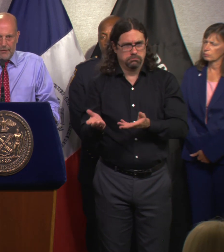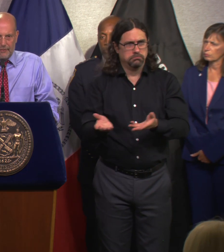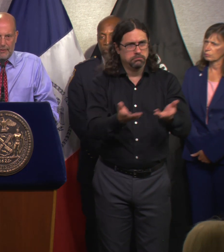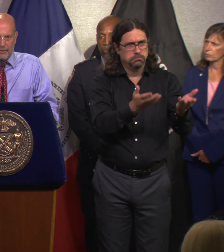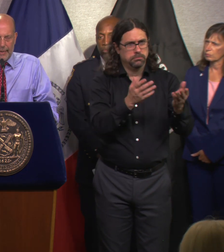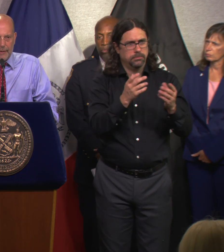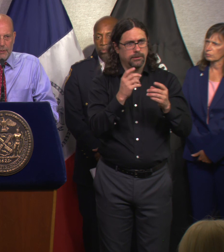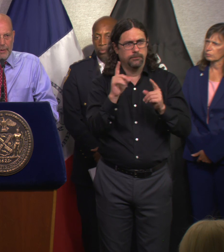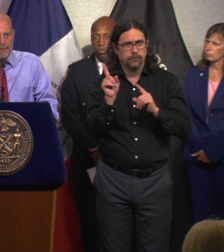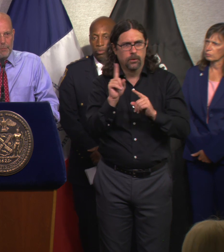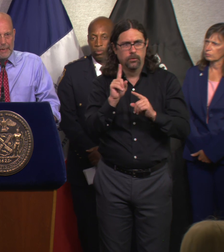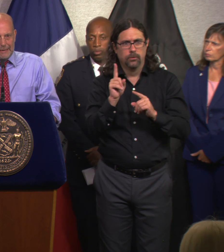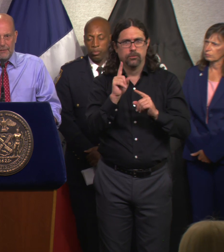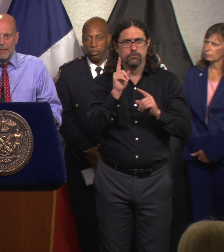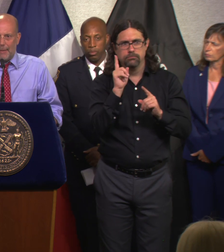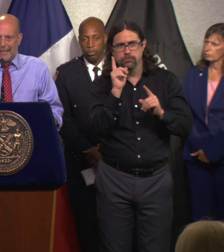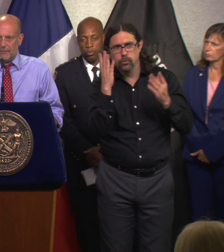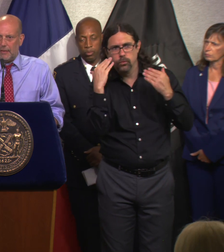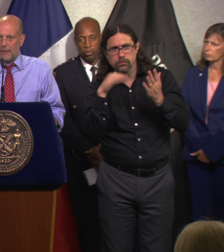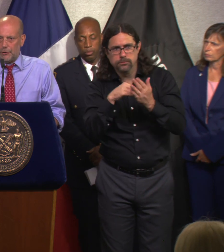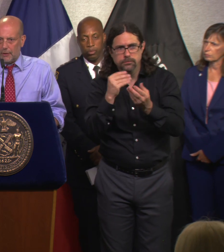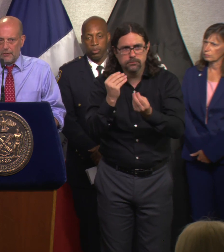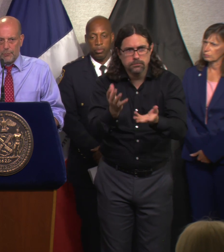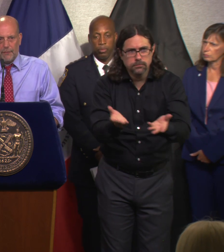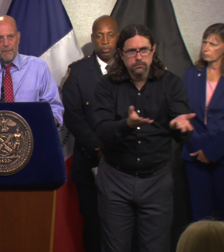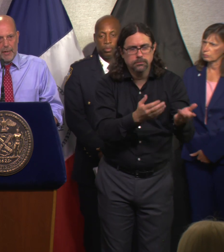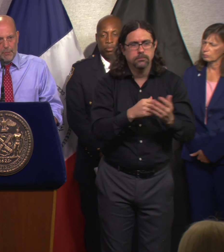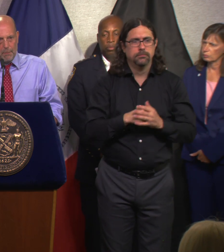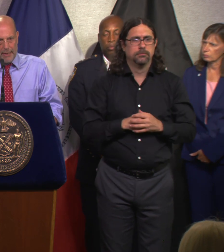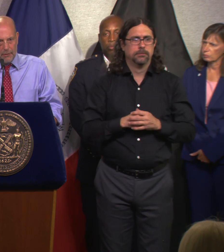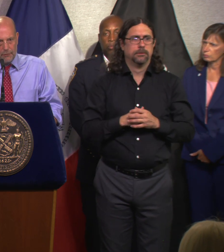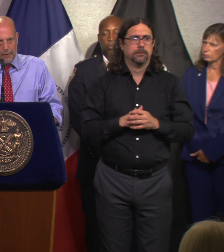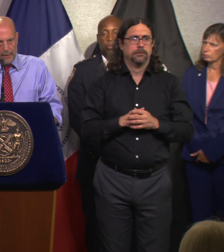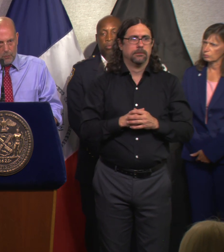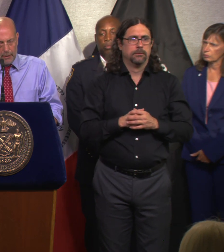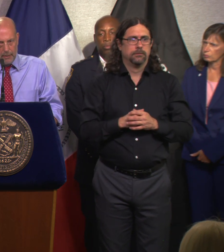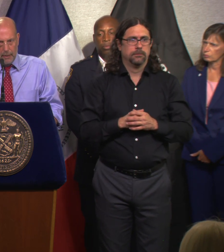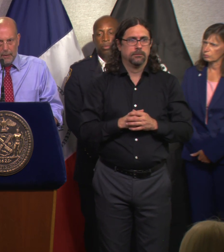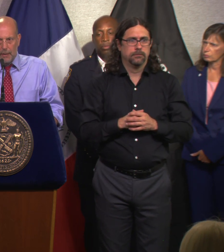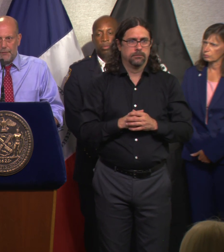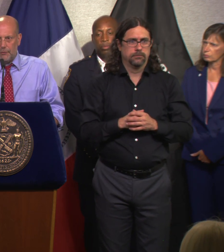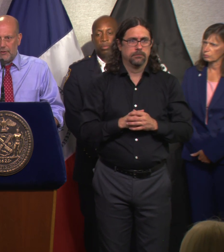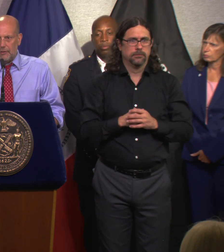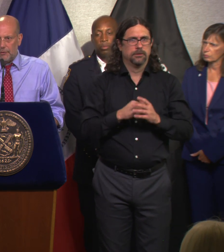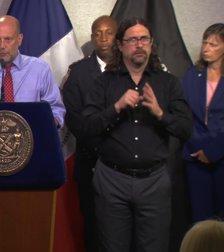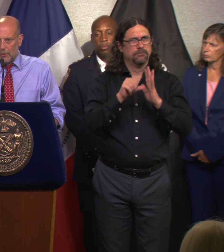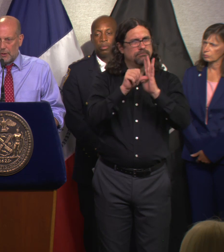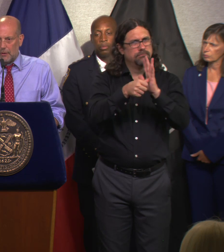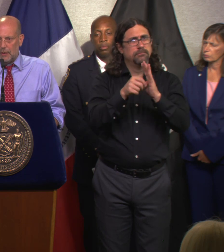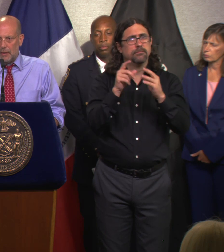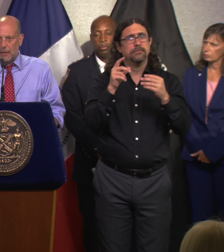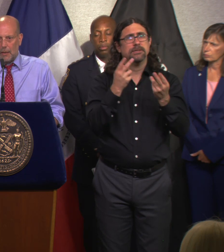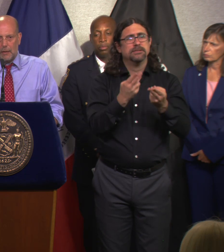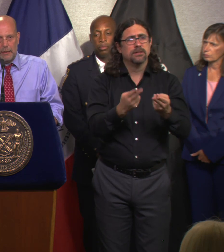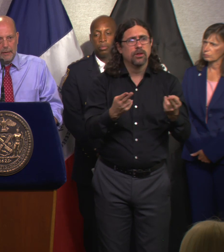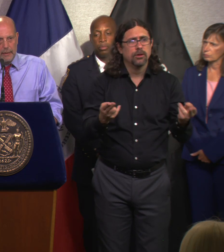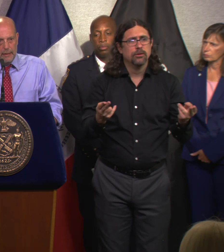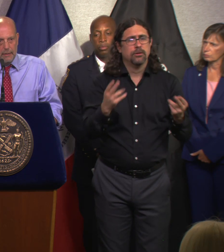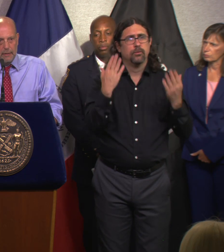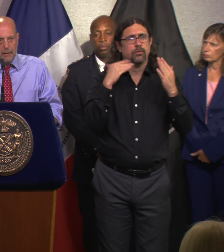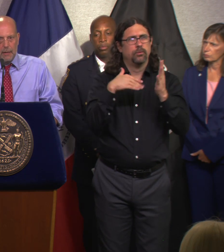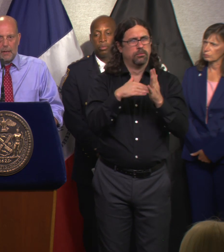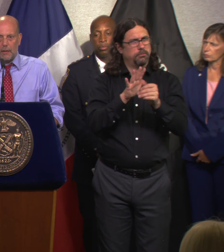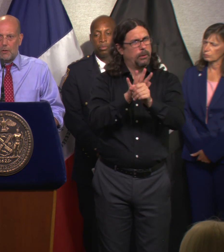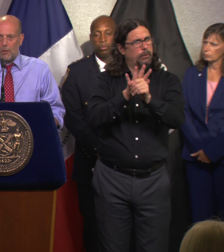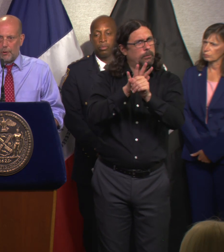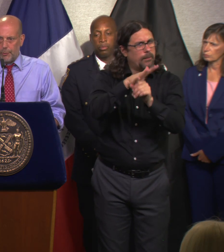I want to emphasize again that we have plenty of capacity in our shelters. We have available beds for anyone. If you see a New Yorker in